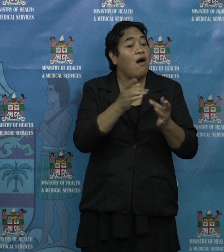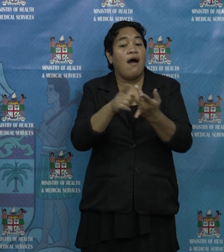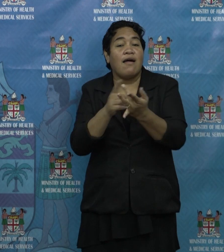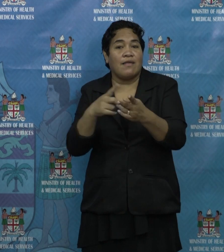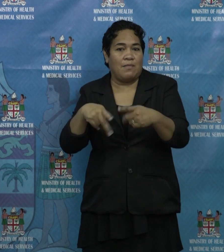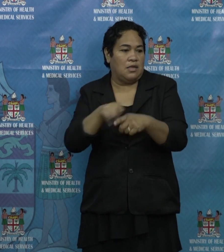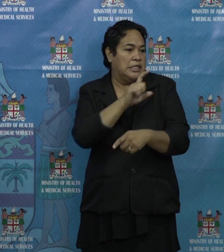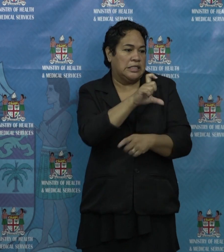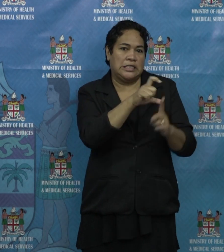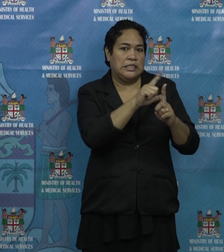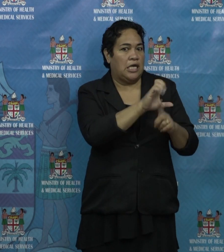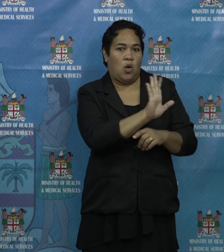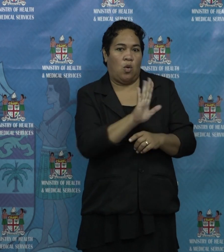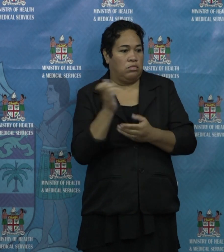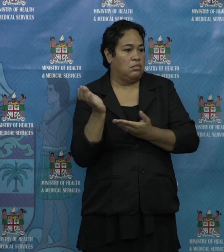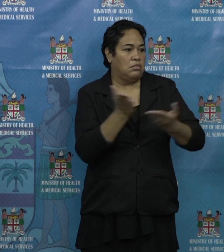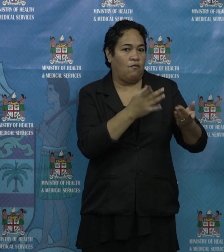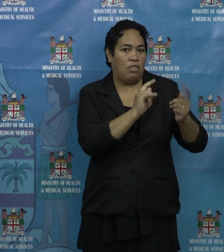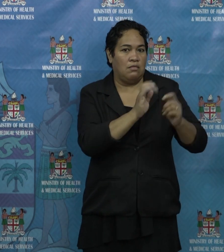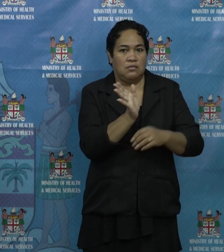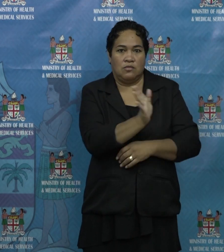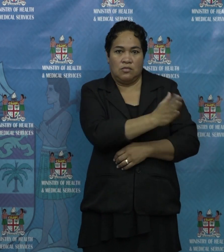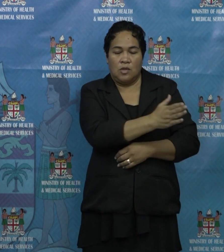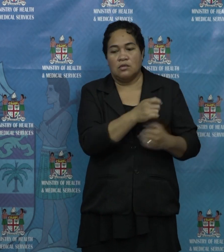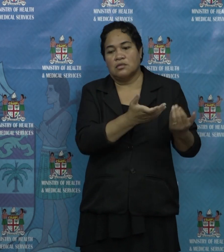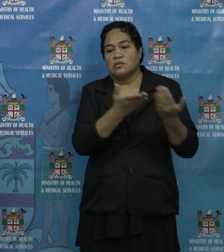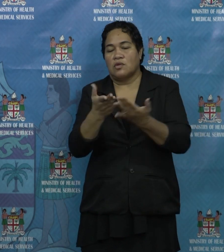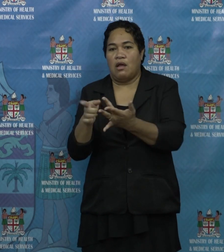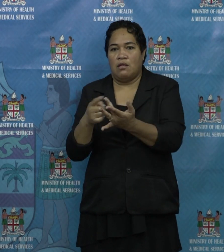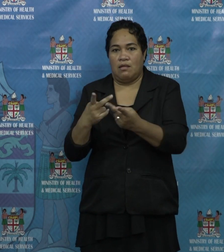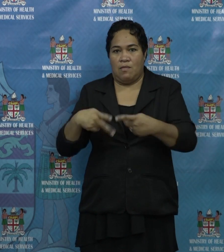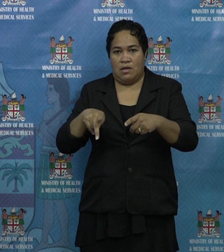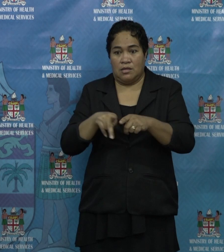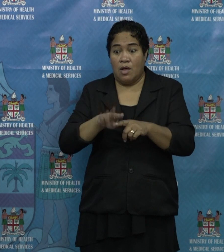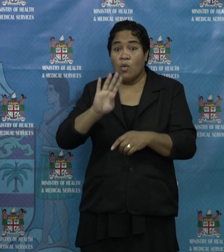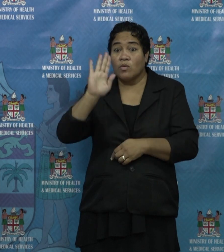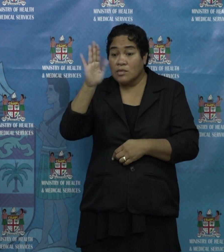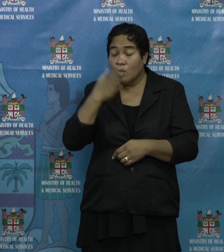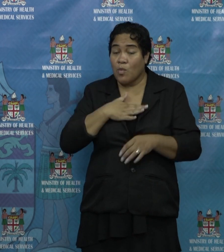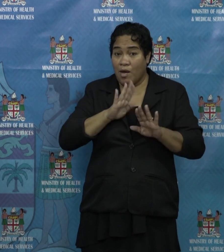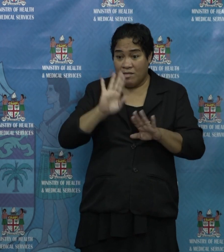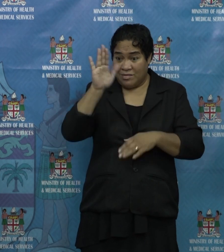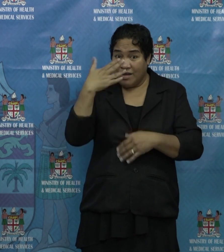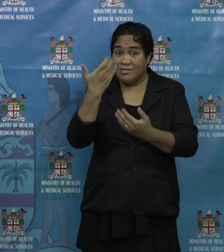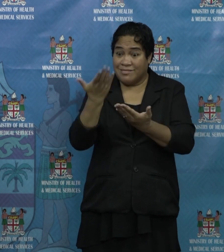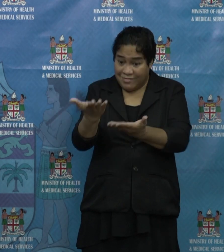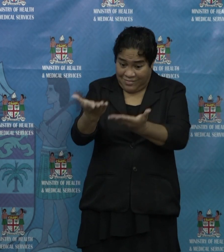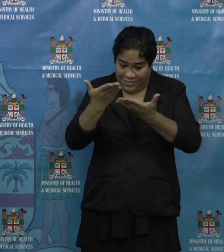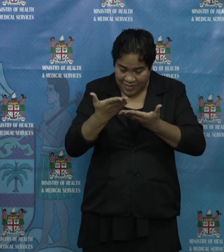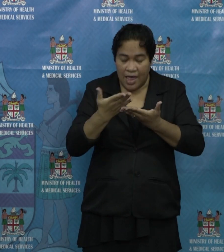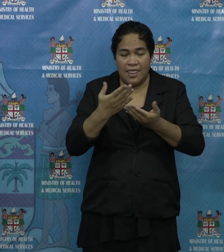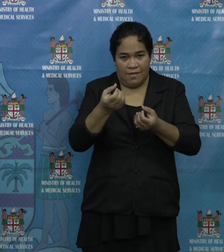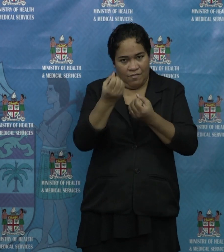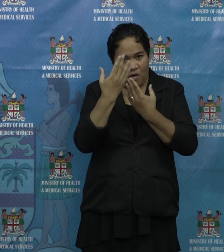fully back up and running. The results of that exercise will inform our next steps. So at this